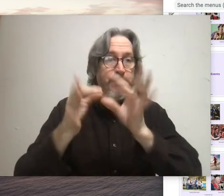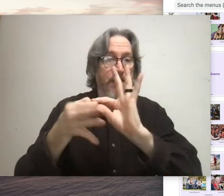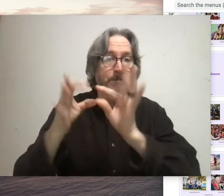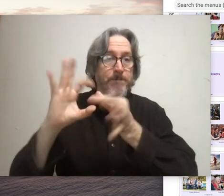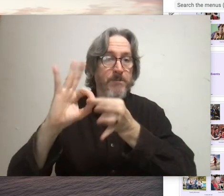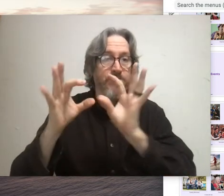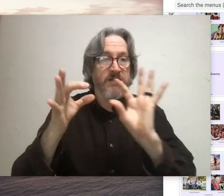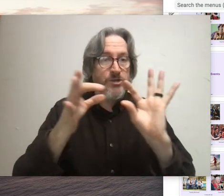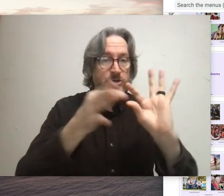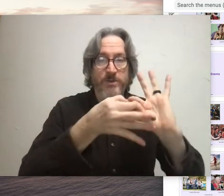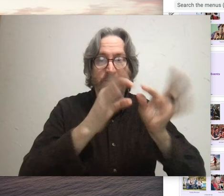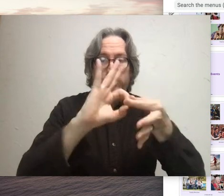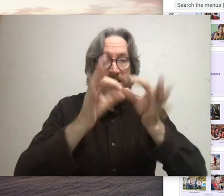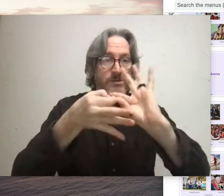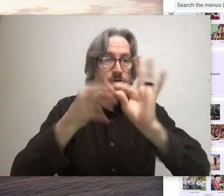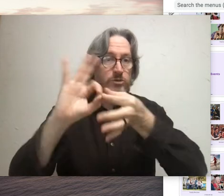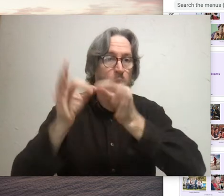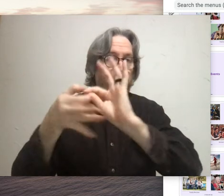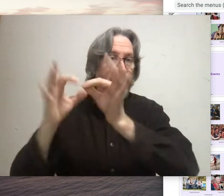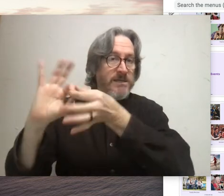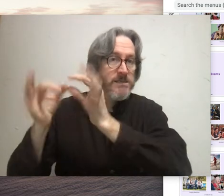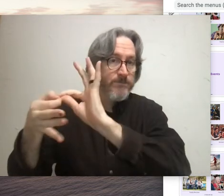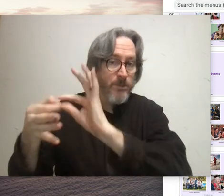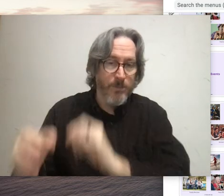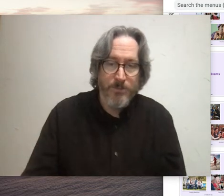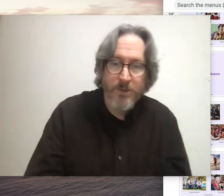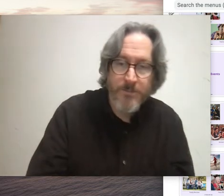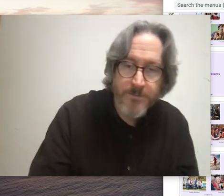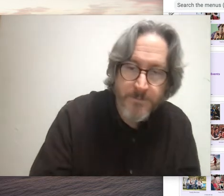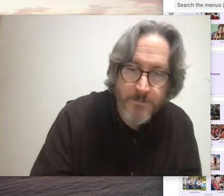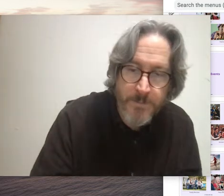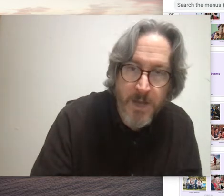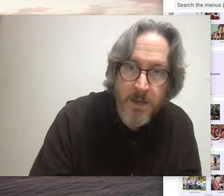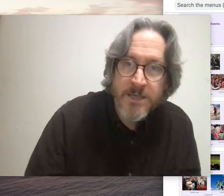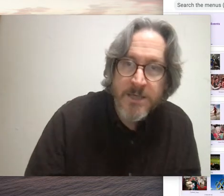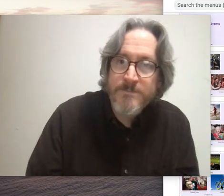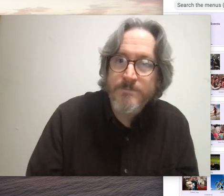Olympics. So you're doing the rings. Olympics. Boom, boom.